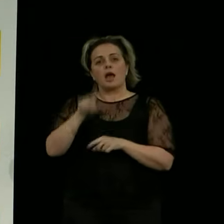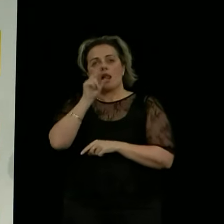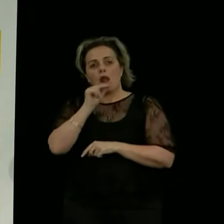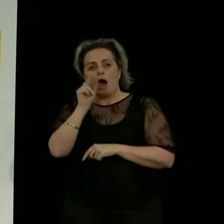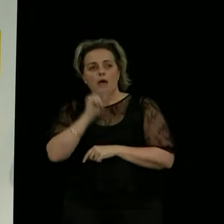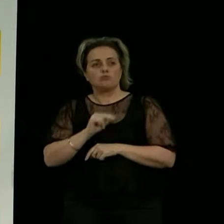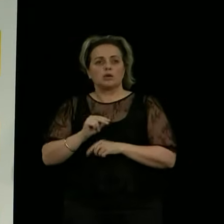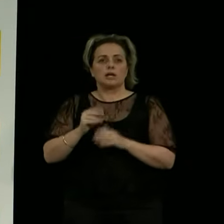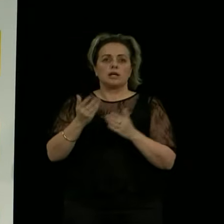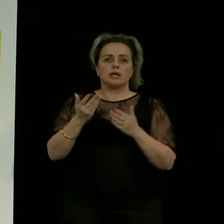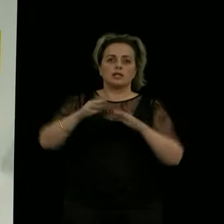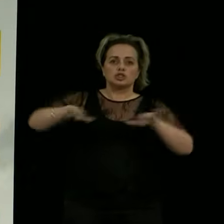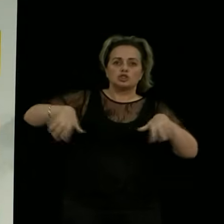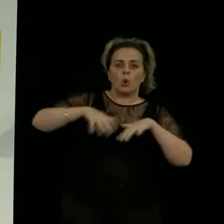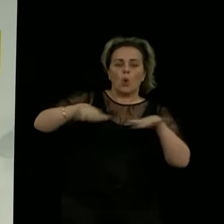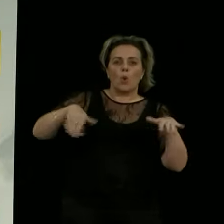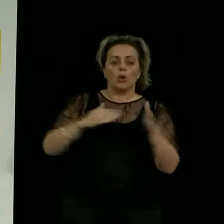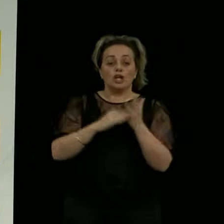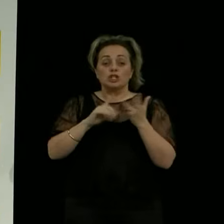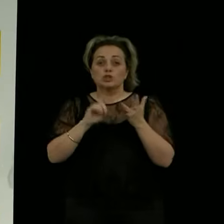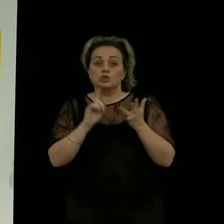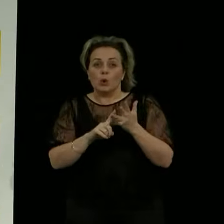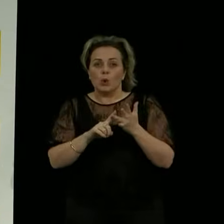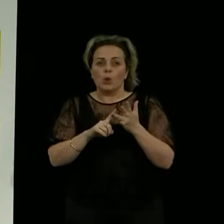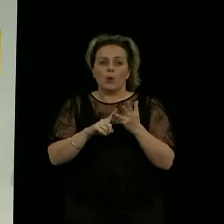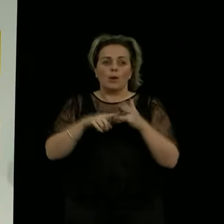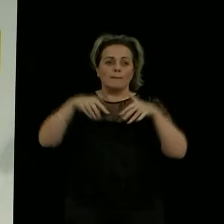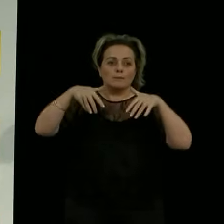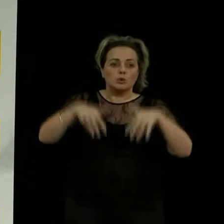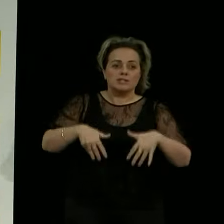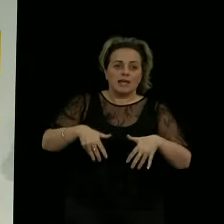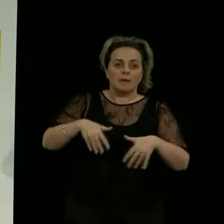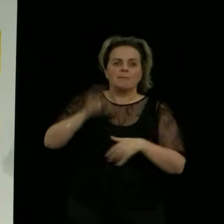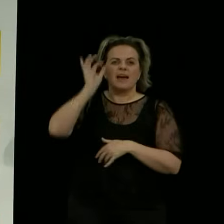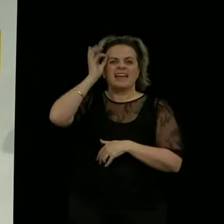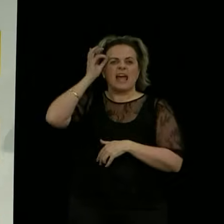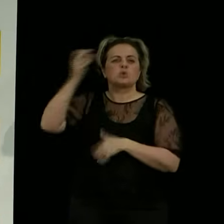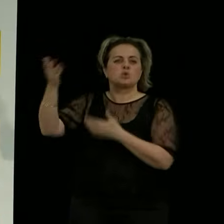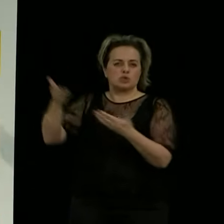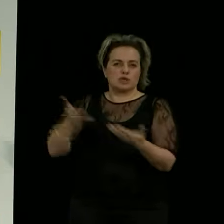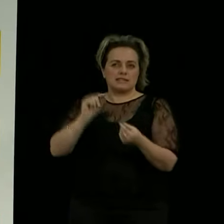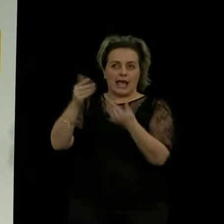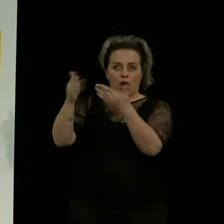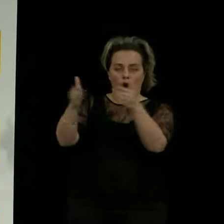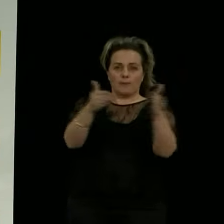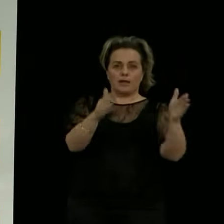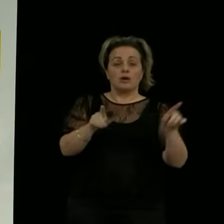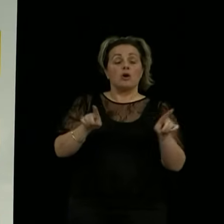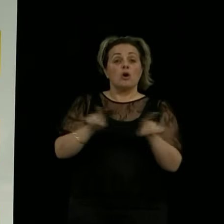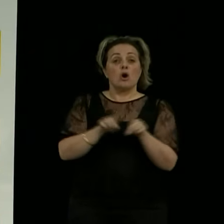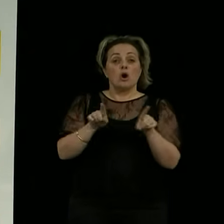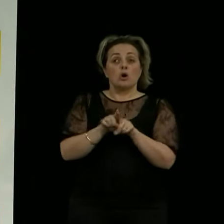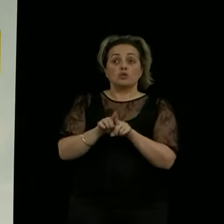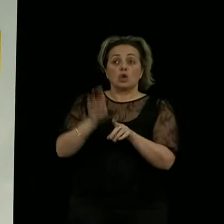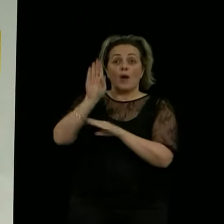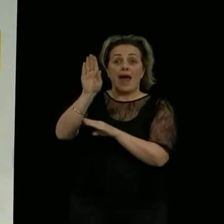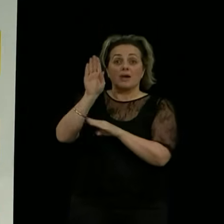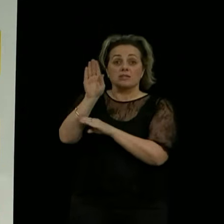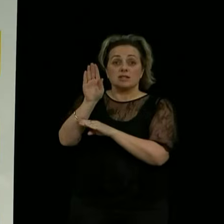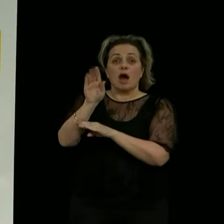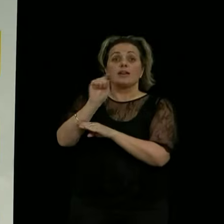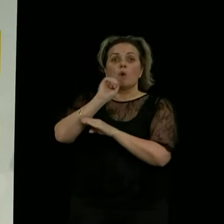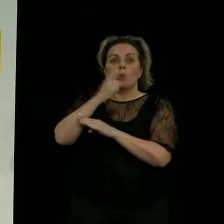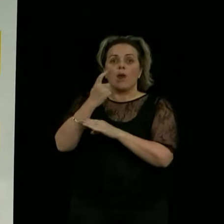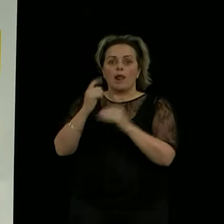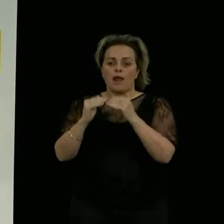museums, pools and zoos would open. At this step, we'd also intend to increase the number of people who can meet outdoors to